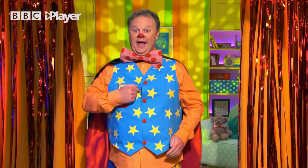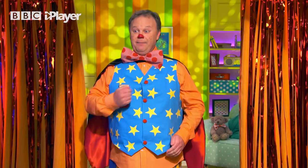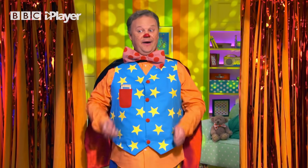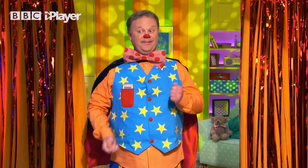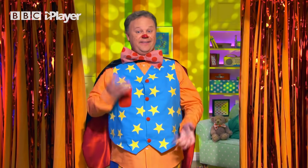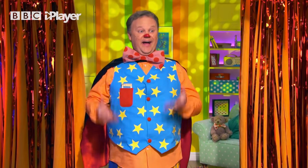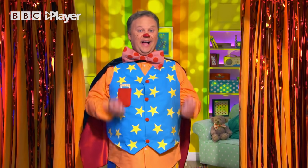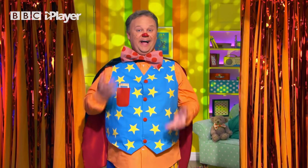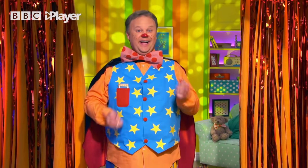I'm going to juggle.